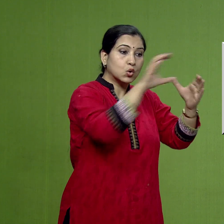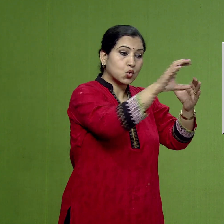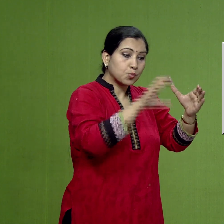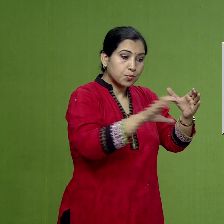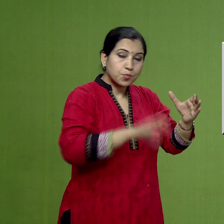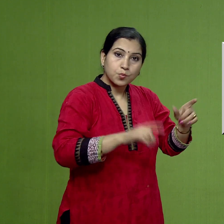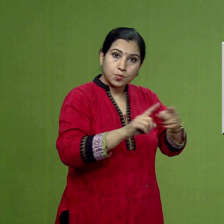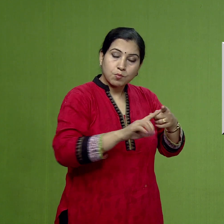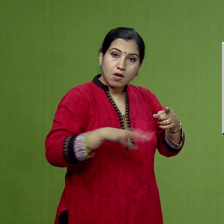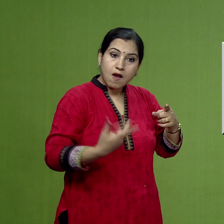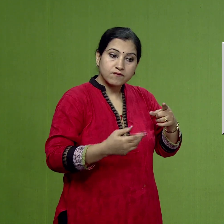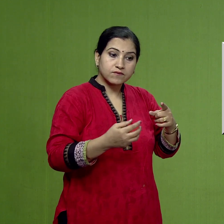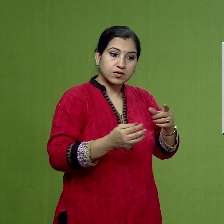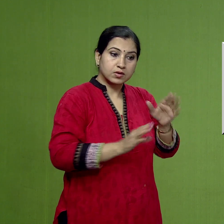growth of population,